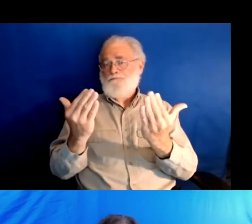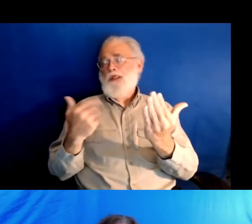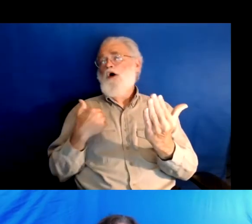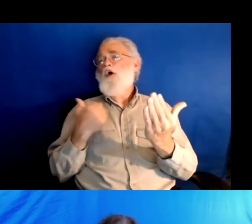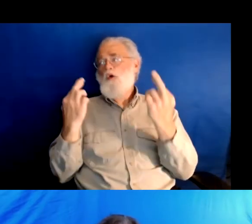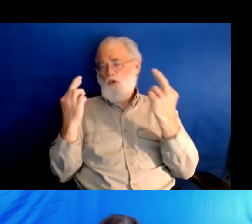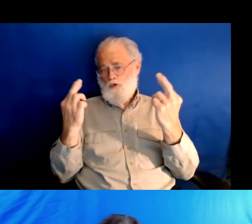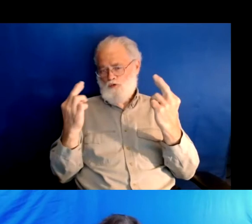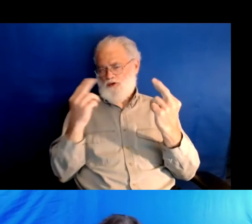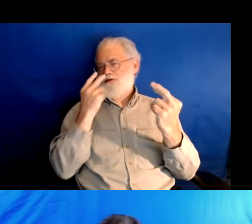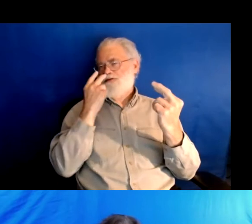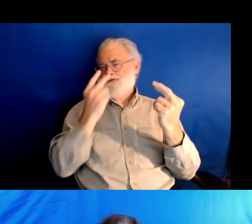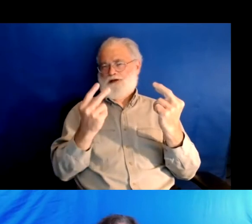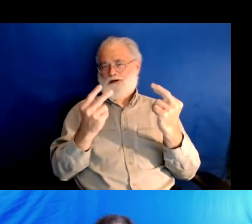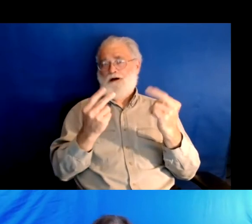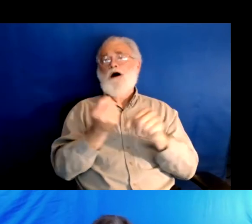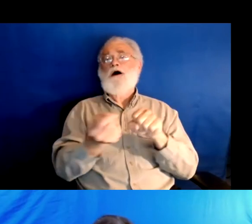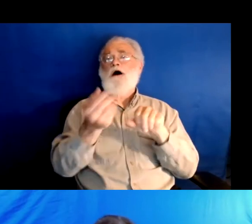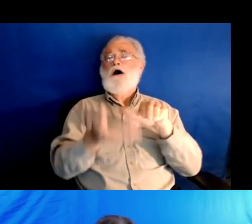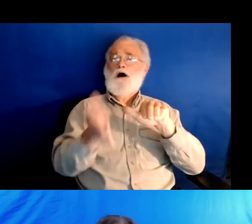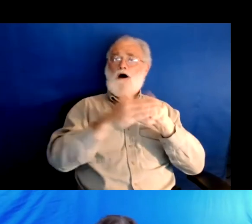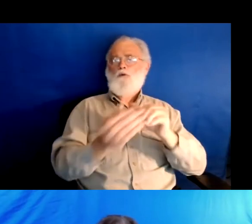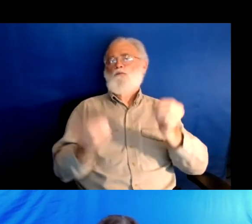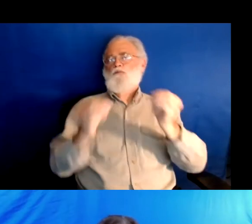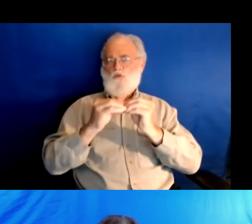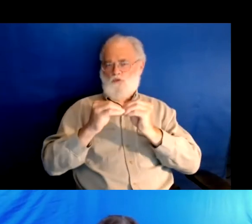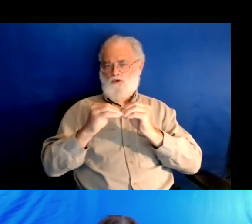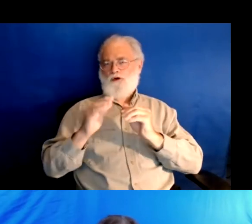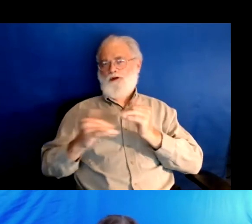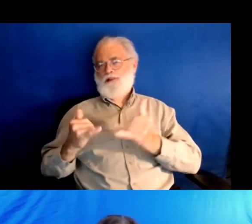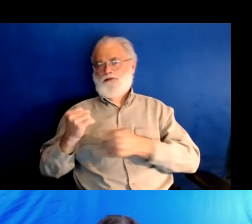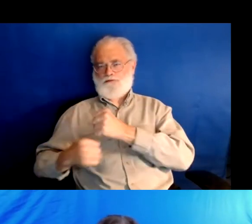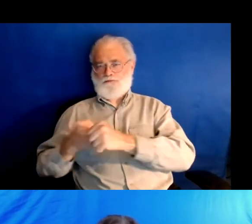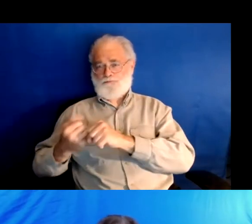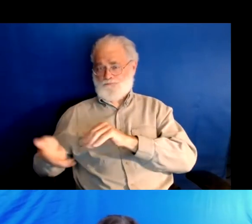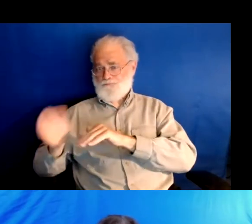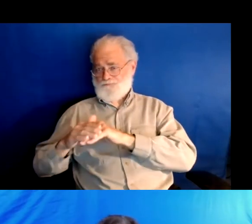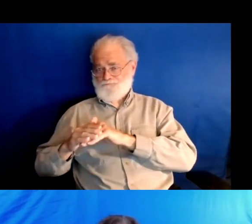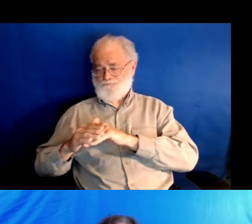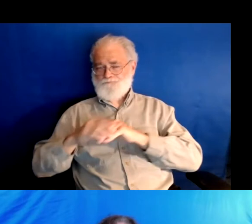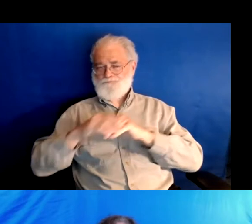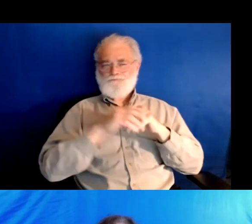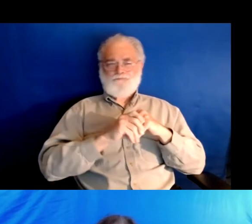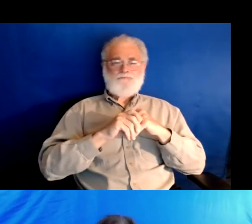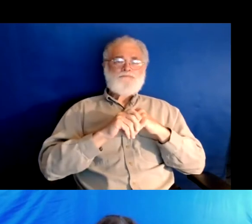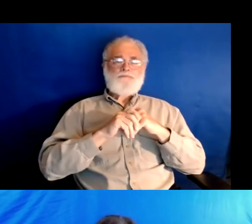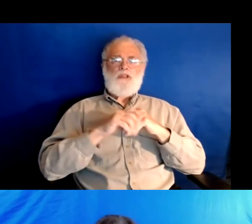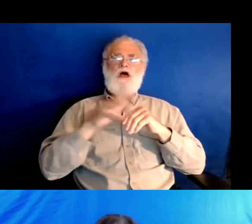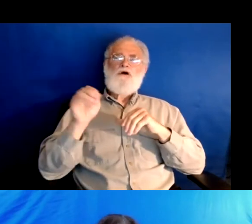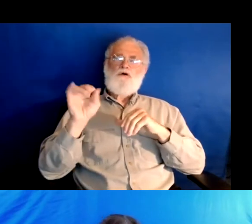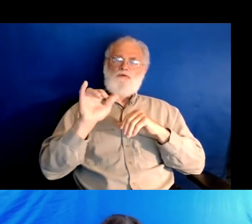each year is what we're hoping to see. Next year, is there more increases than this current